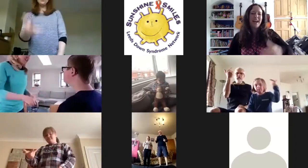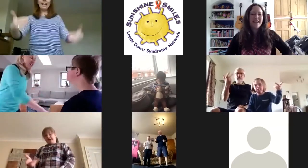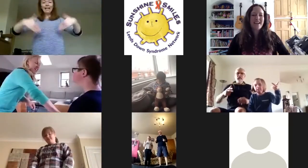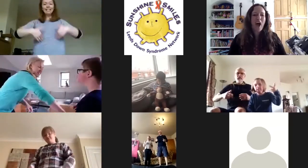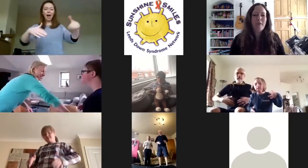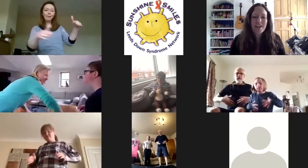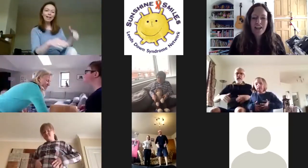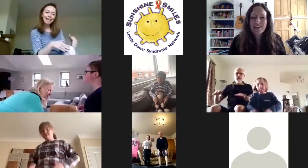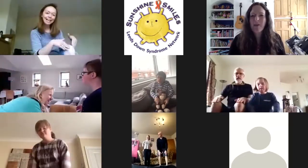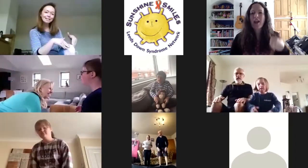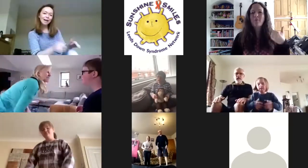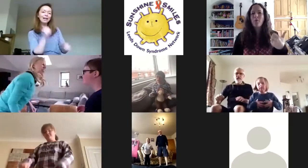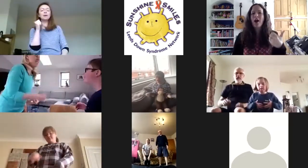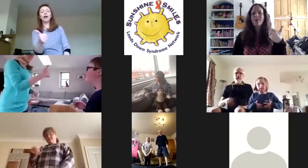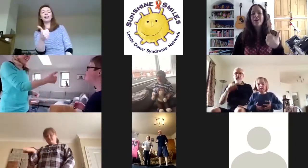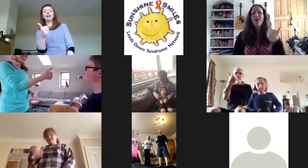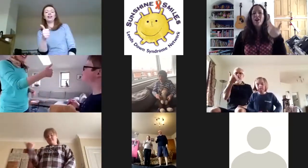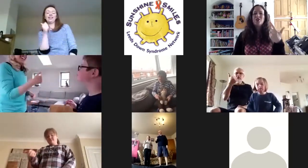1, 2, 3, tummy, knees, baby,